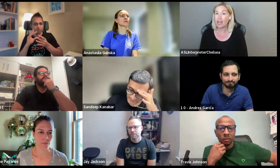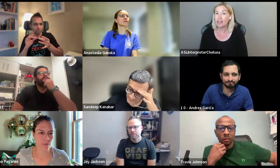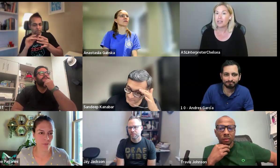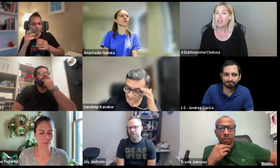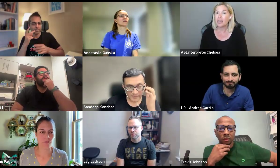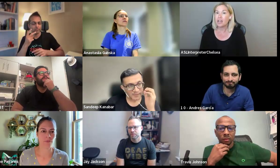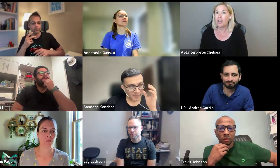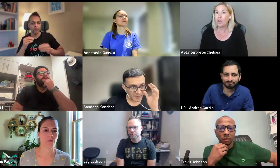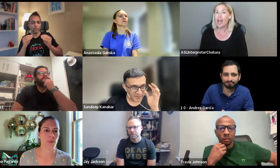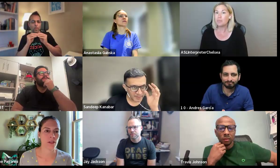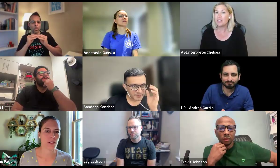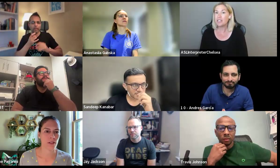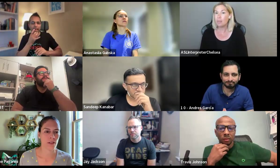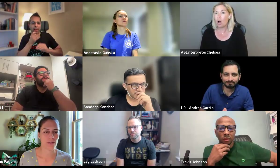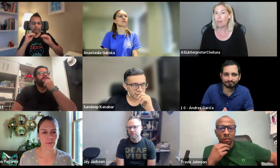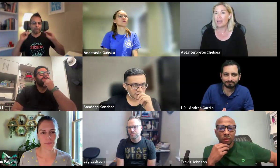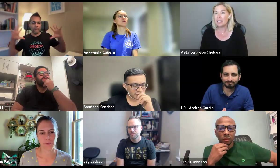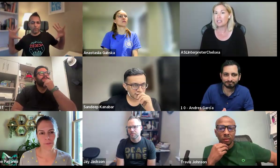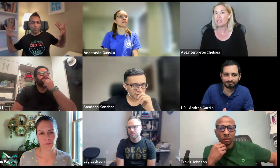pod, there has been some comments